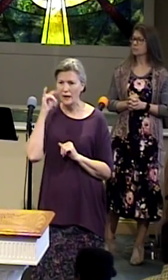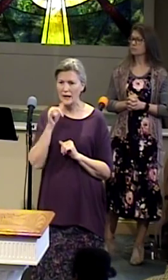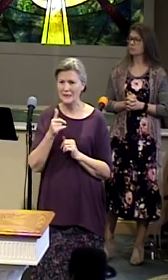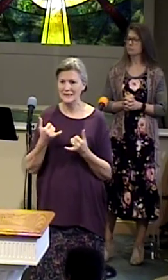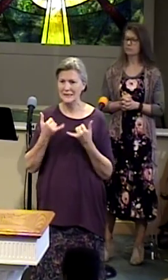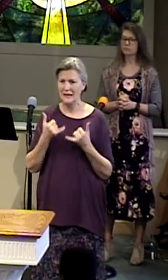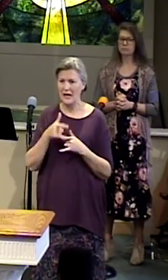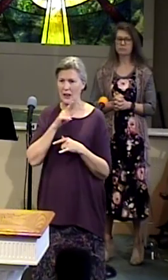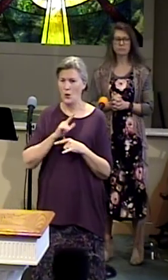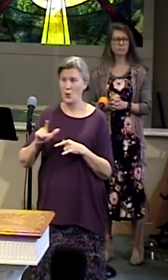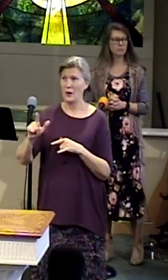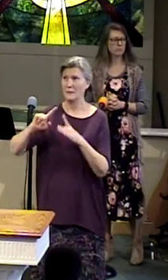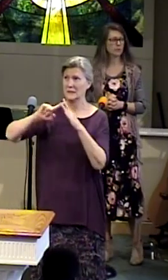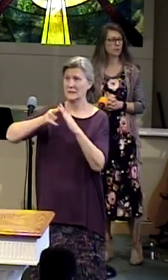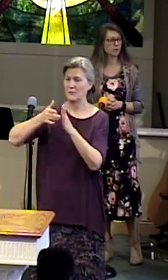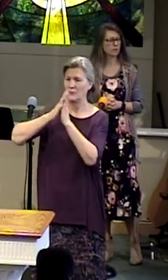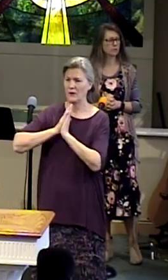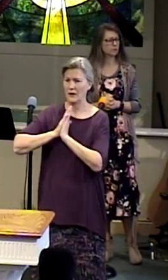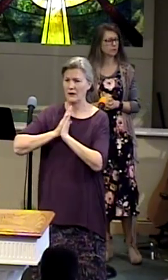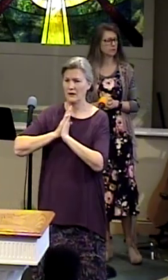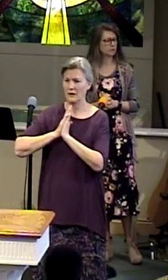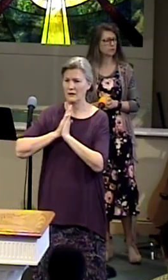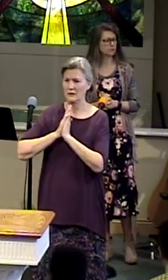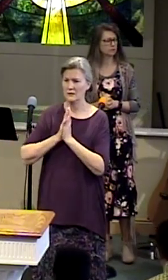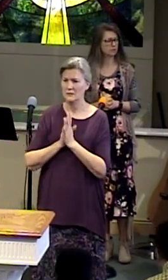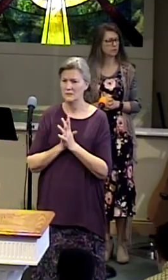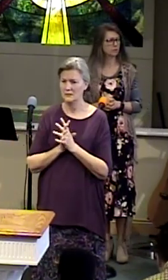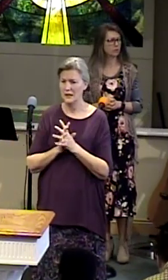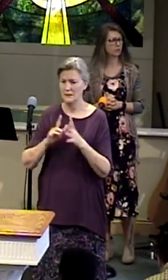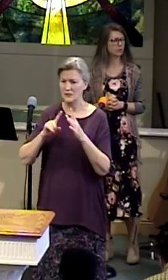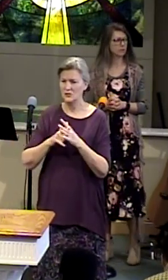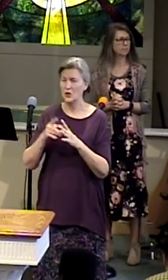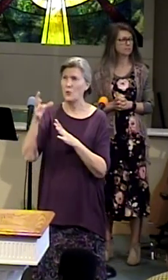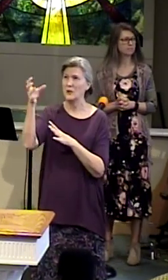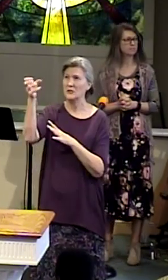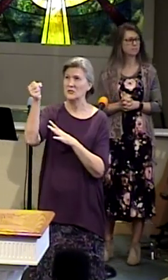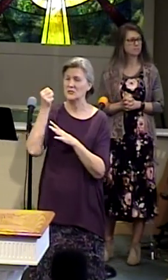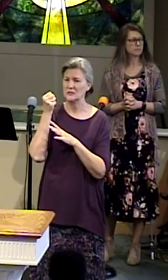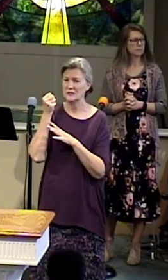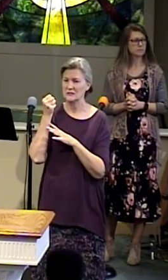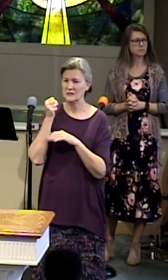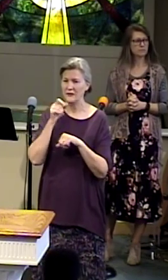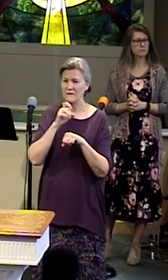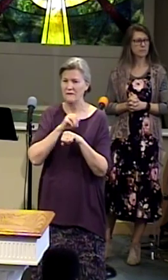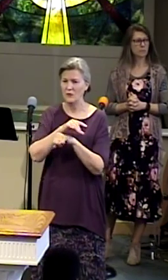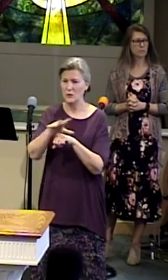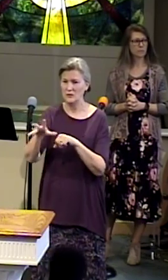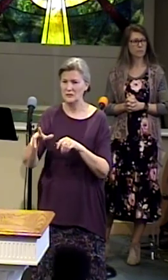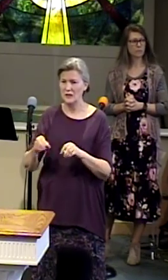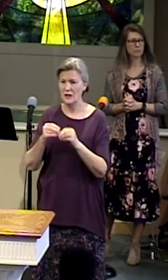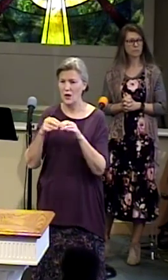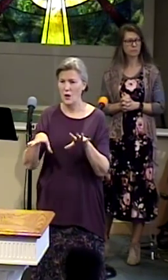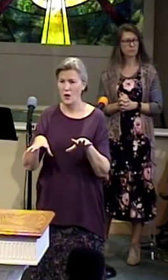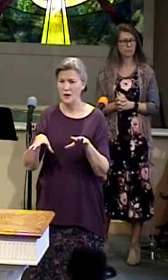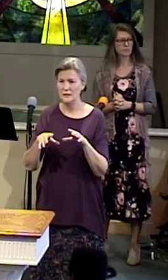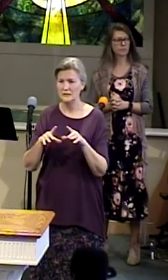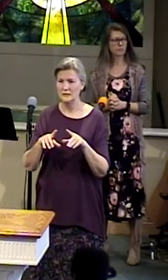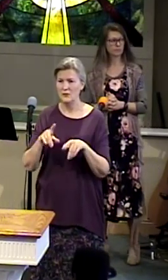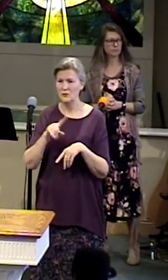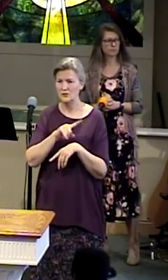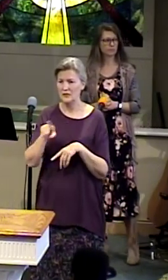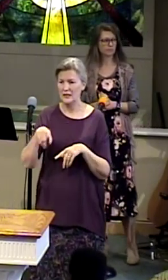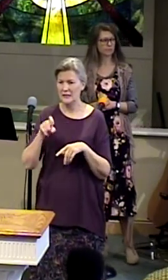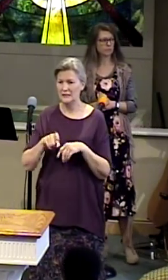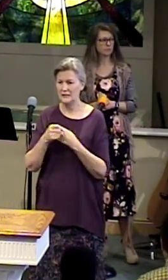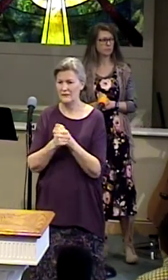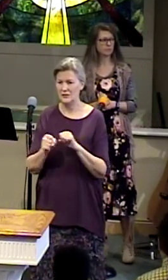Today, Lord, I'm going to start praying. I'm going to start reaching for the lost. I'm going to start discipling,